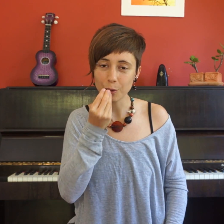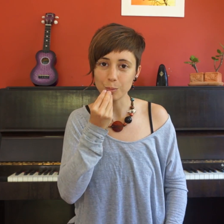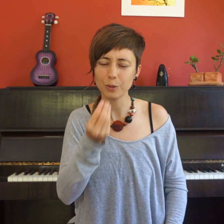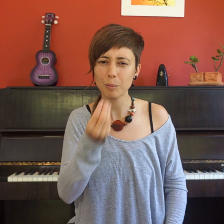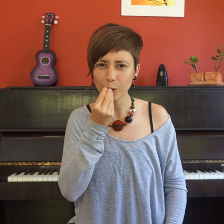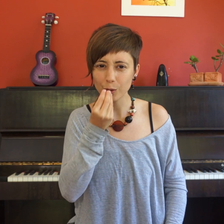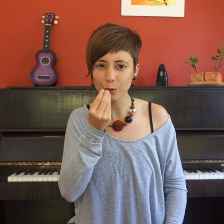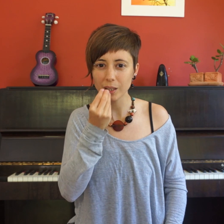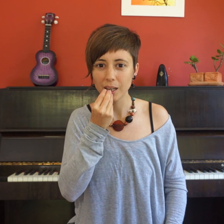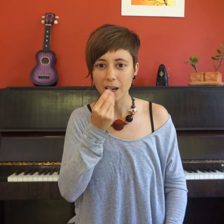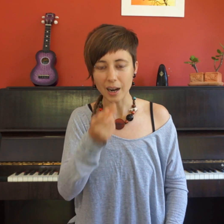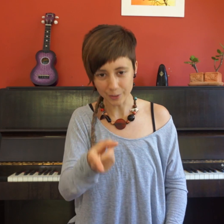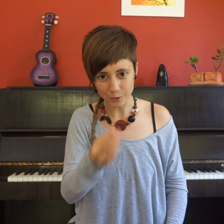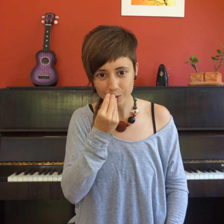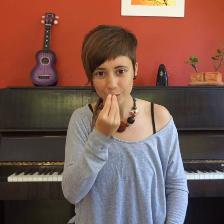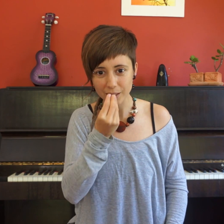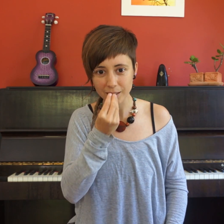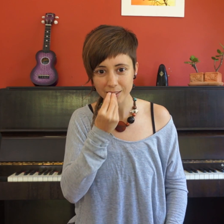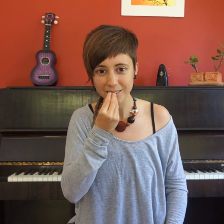home because I'm hungry. Are you hungry?